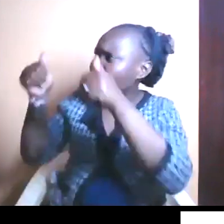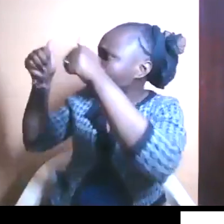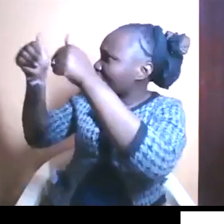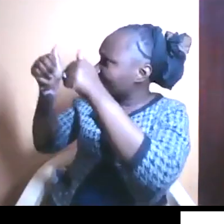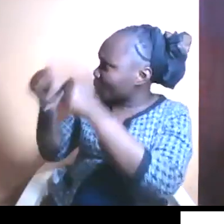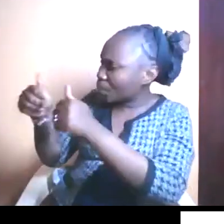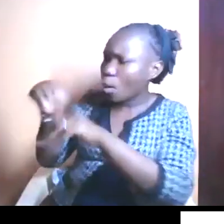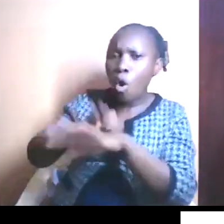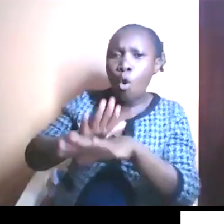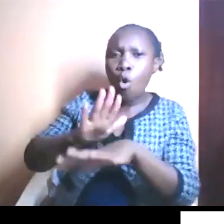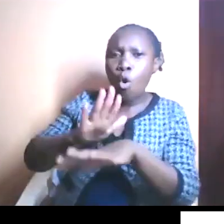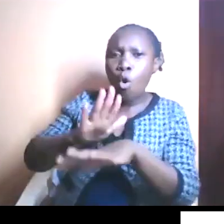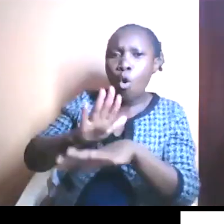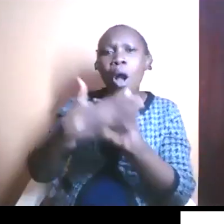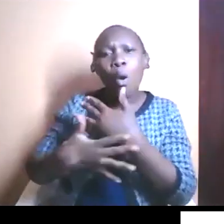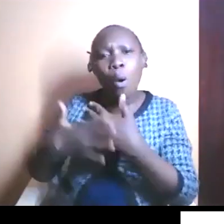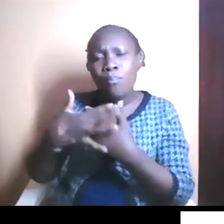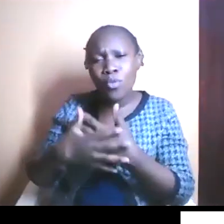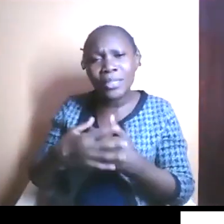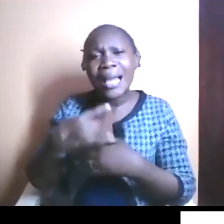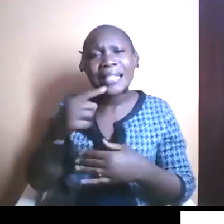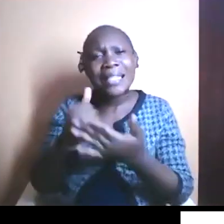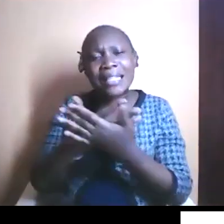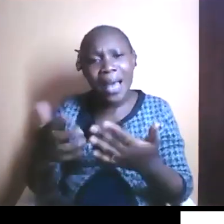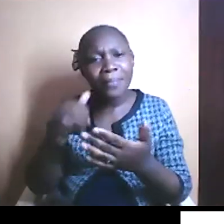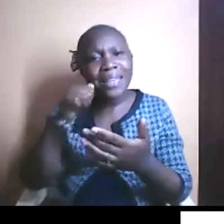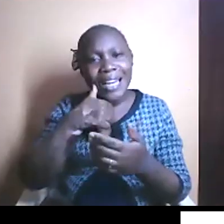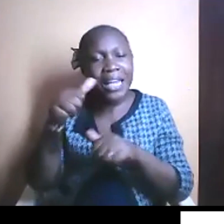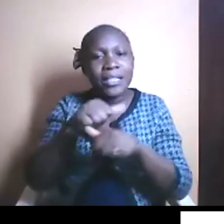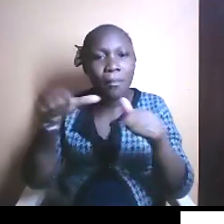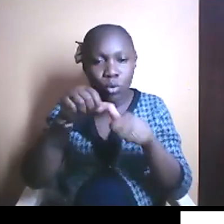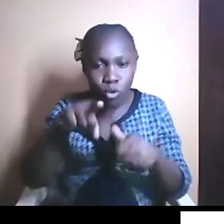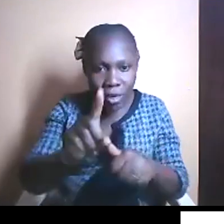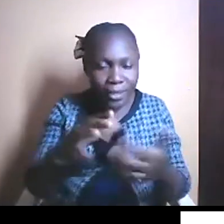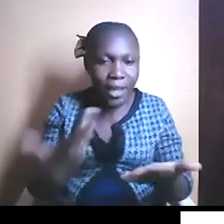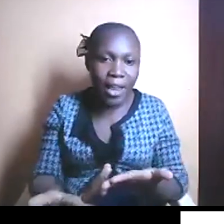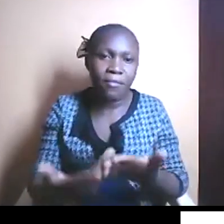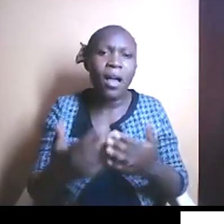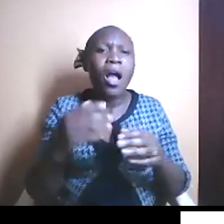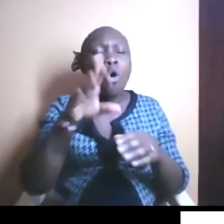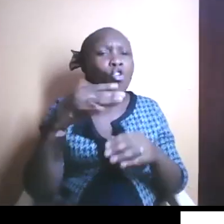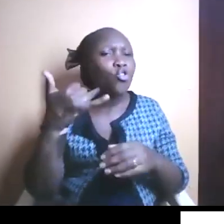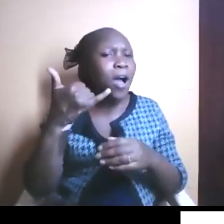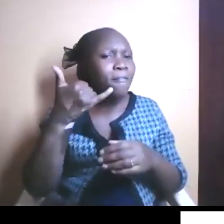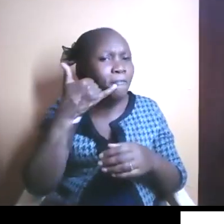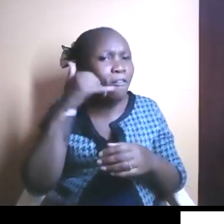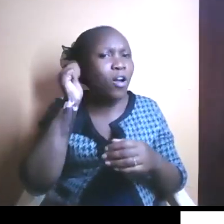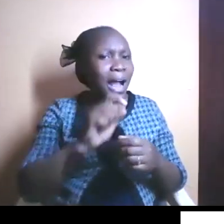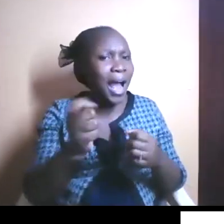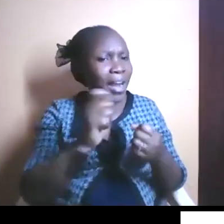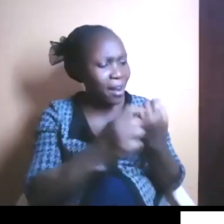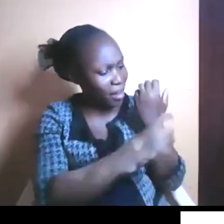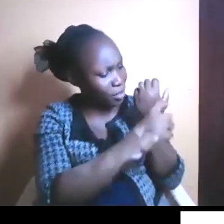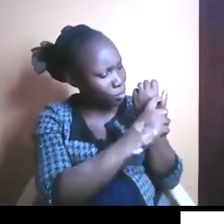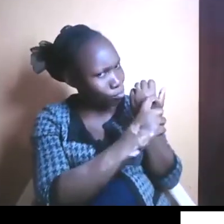computer, on your phone. Remind yourself these things, especially on difficult days. It's okay to increase your self-care,